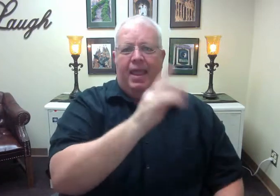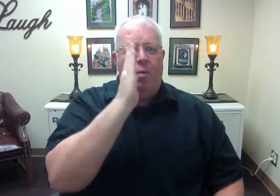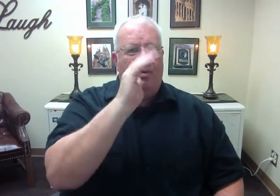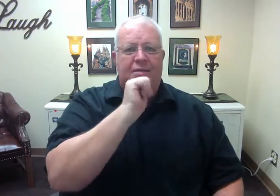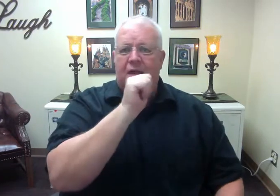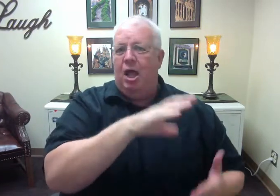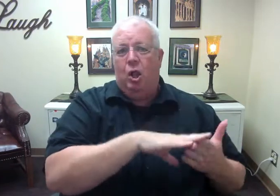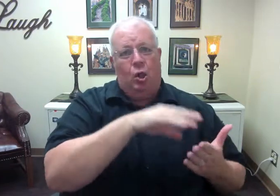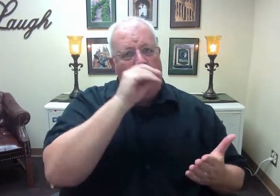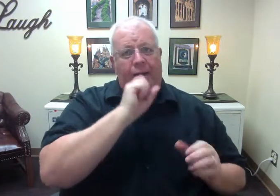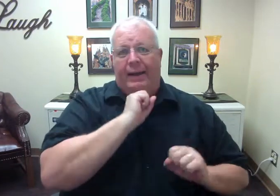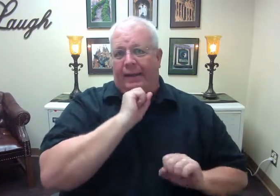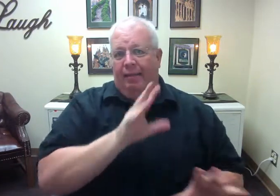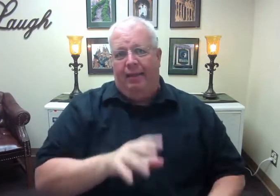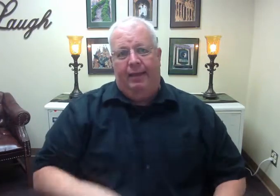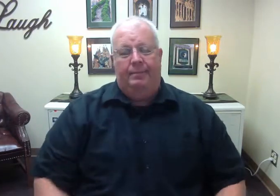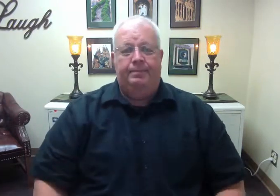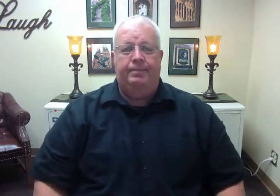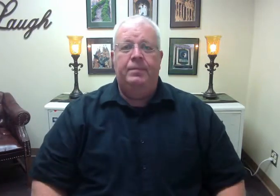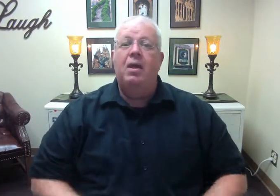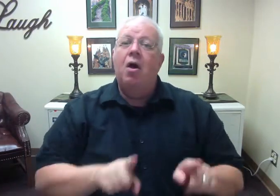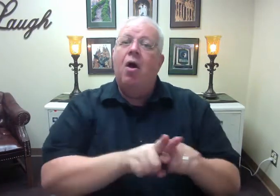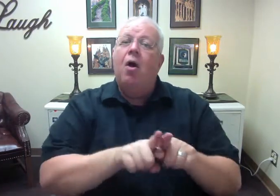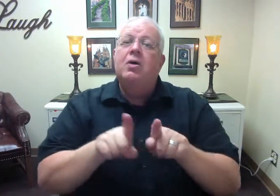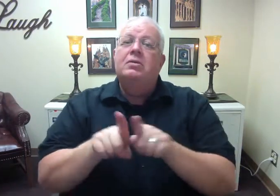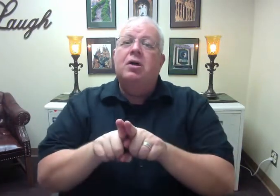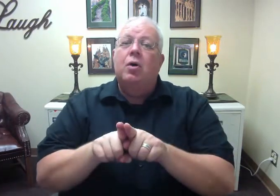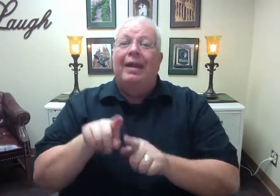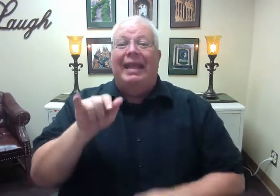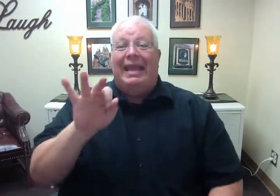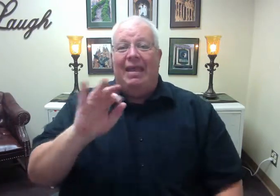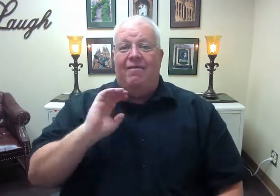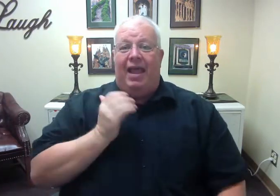Also, if our lessons are too hard, they will not learn anything.